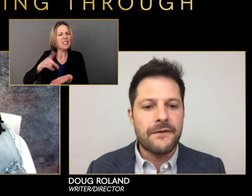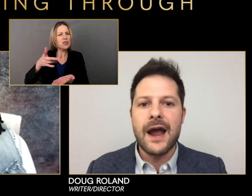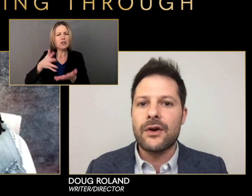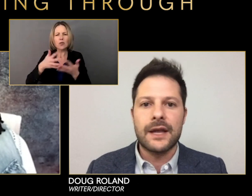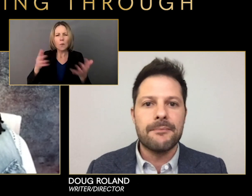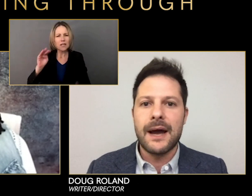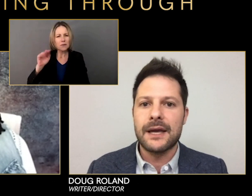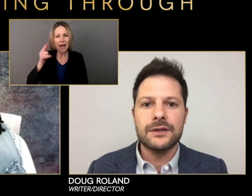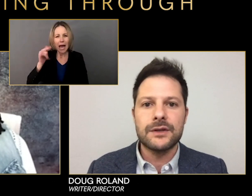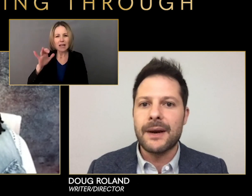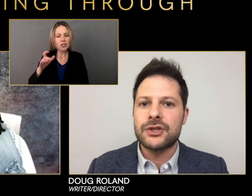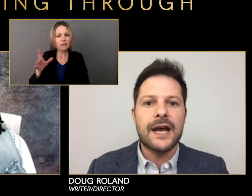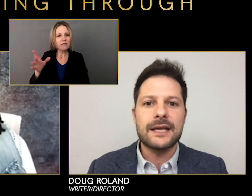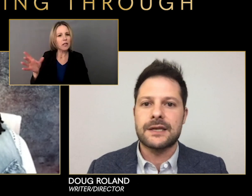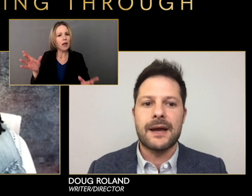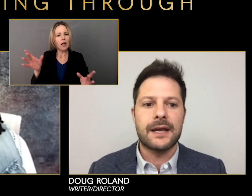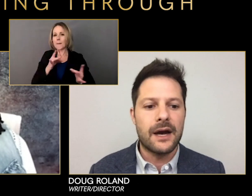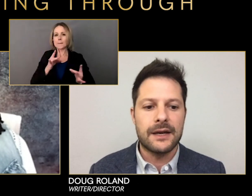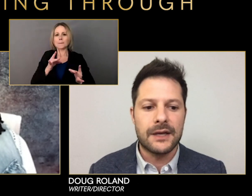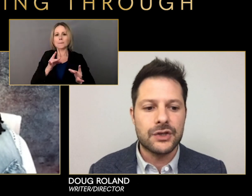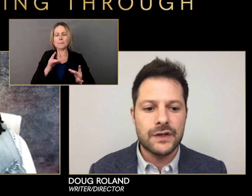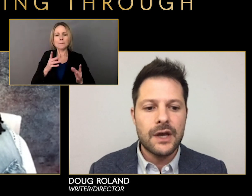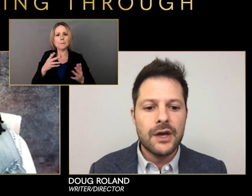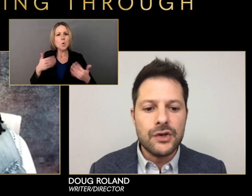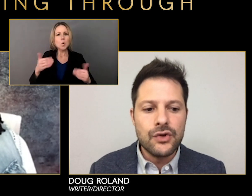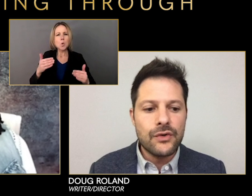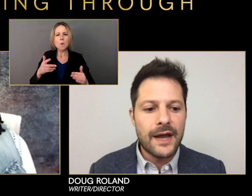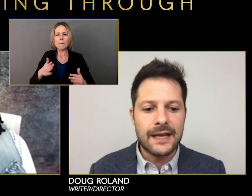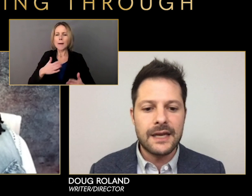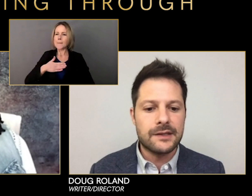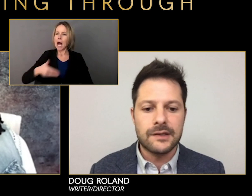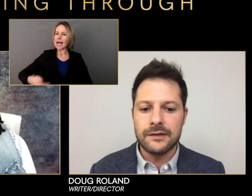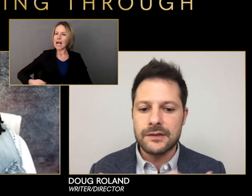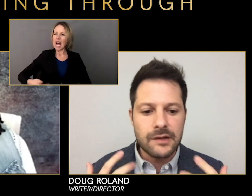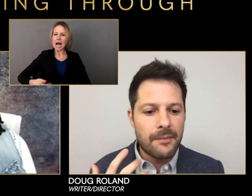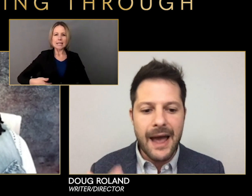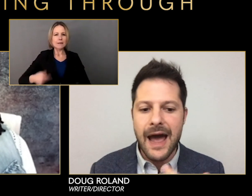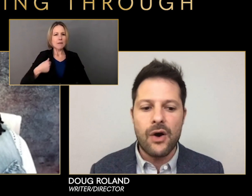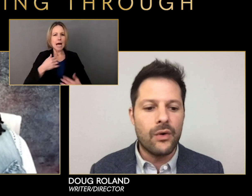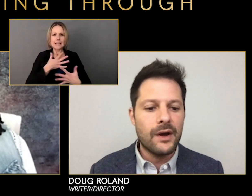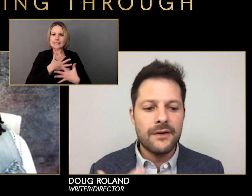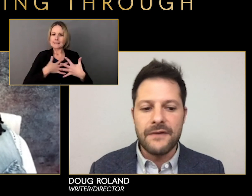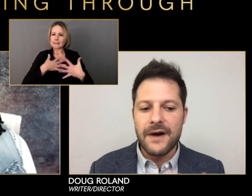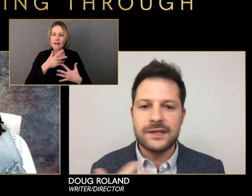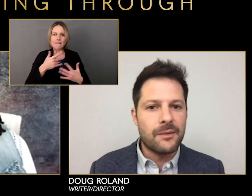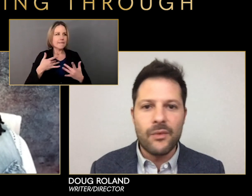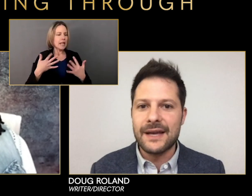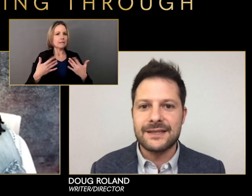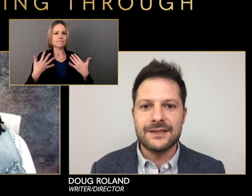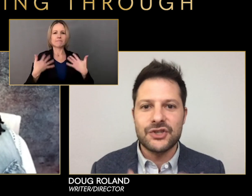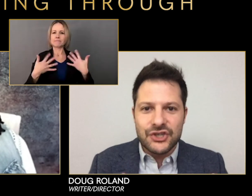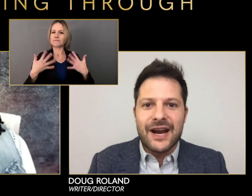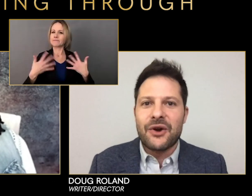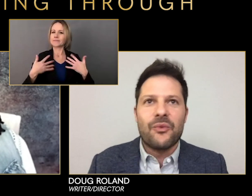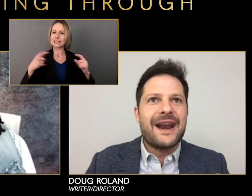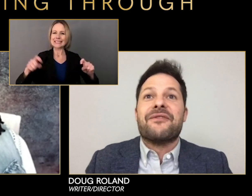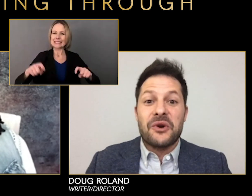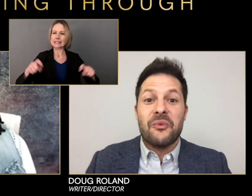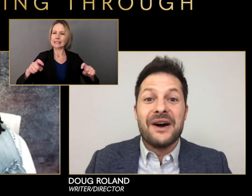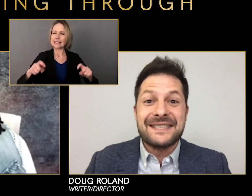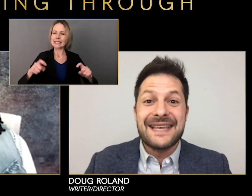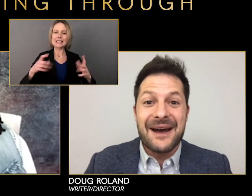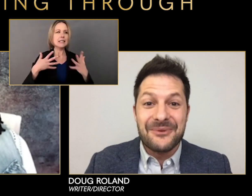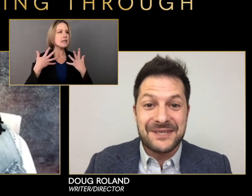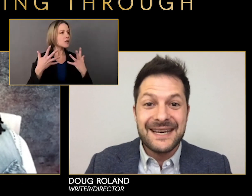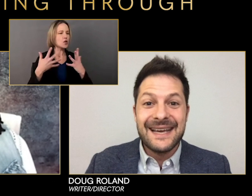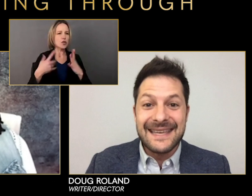just firing in my chest and my gut, and I just knew that I needed to somehow find some way to share whatever